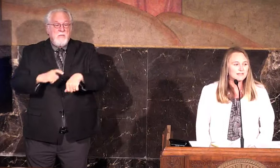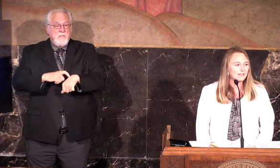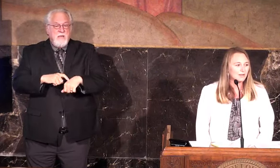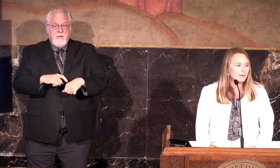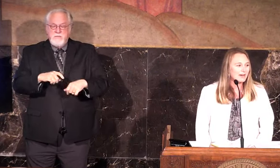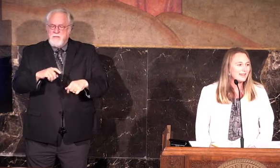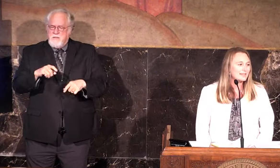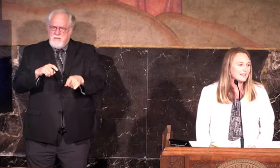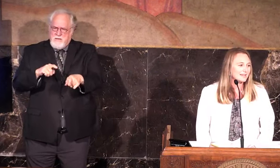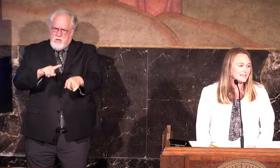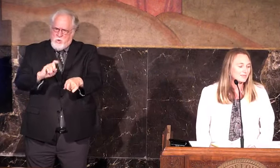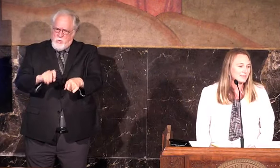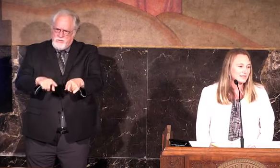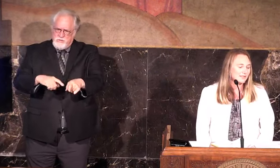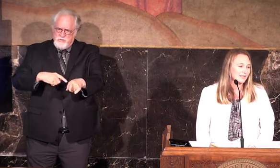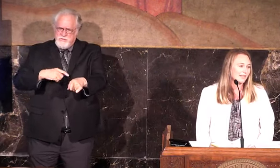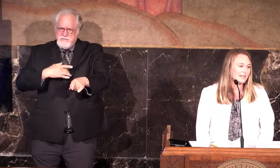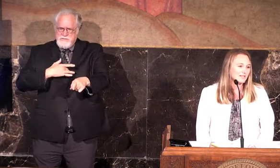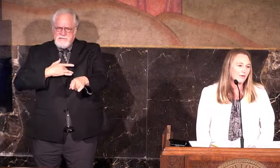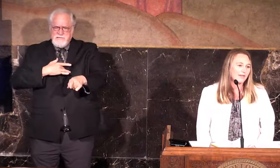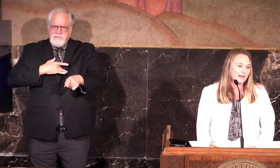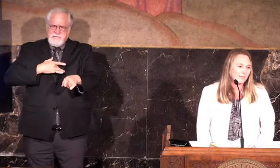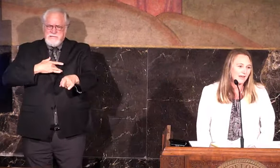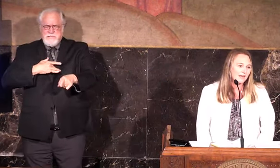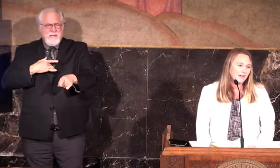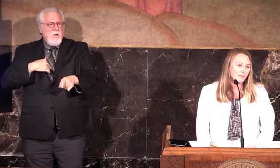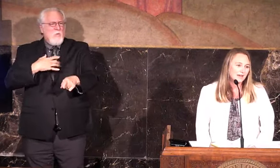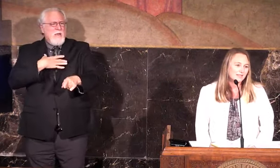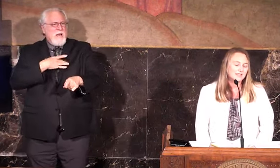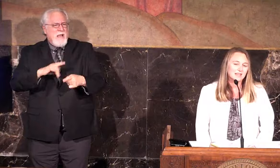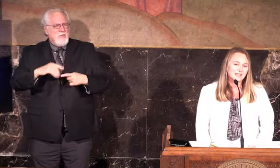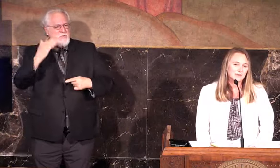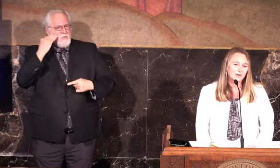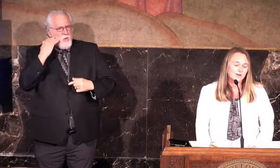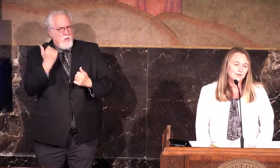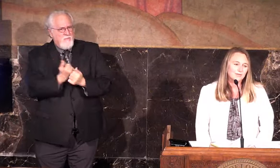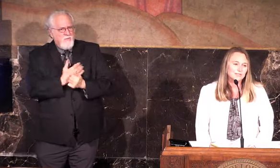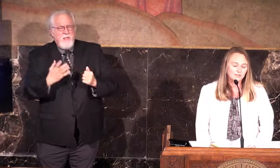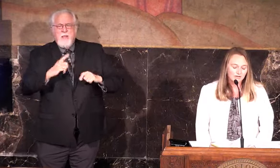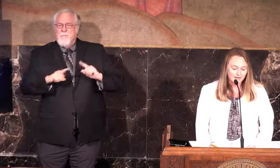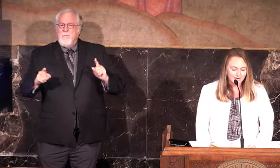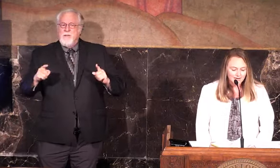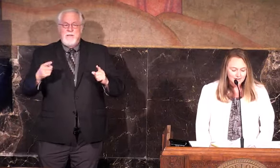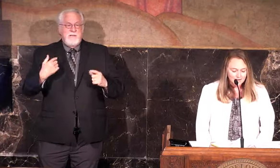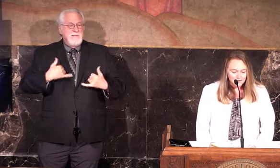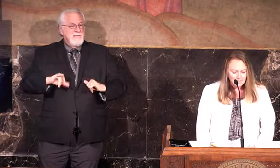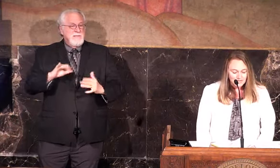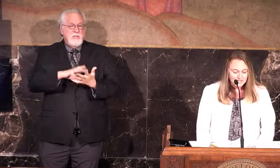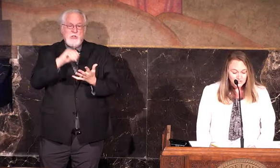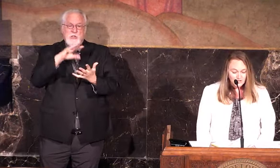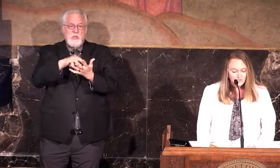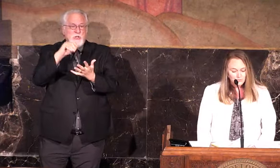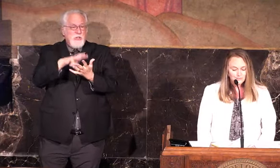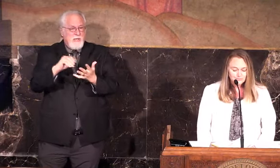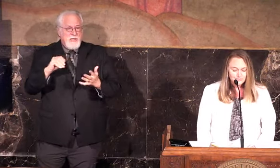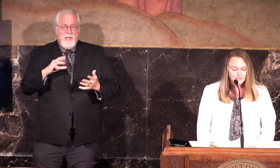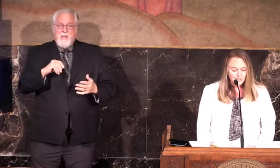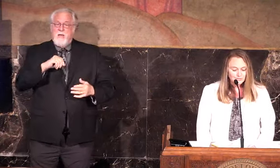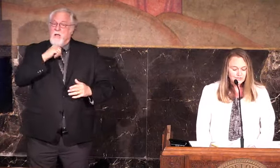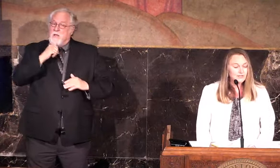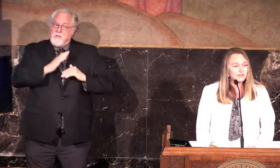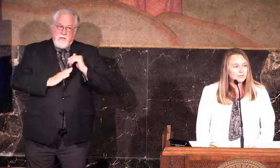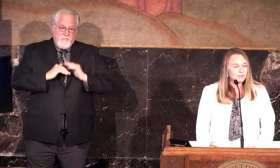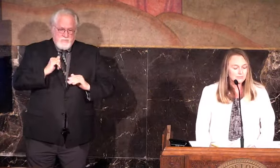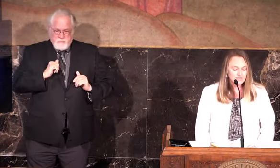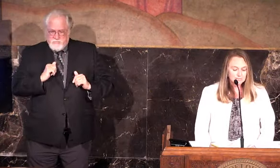questions make us a little bit uneasy because we certainly like to know our enemy. But in this case, we're still learning. And that's uncomfortable, you